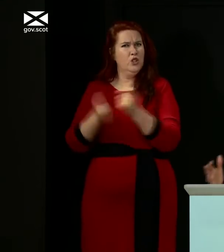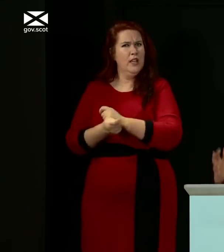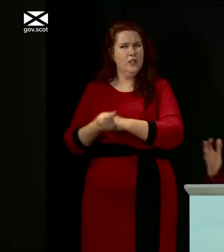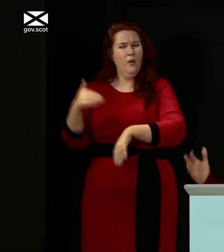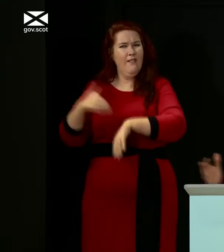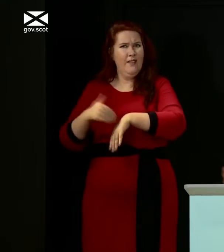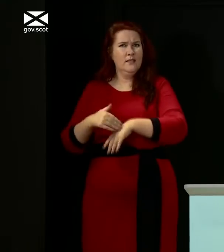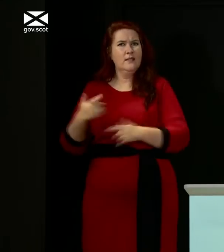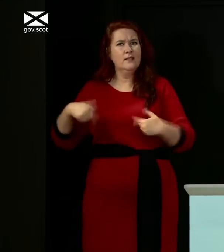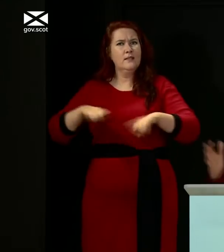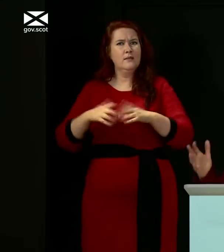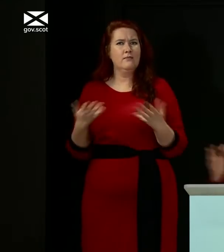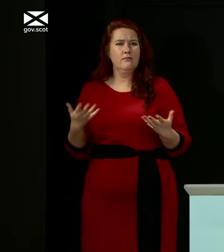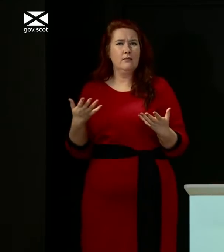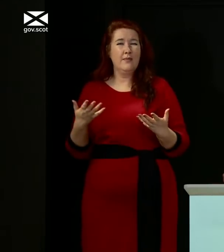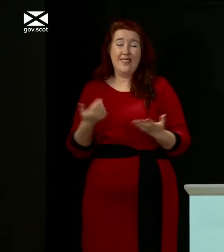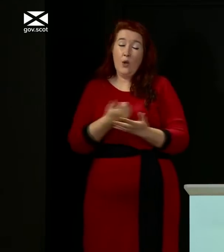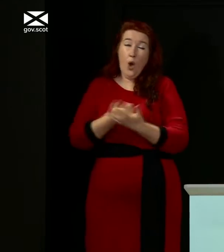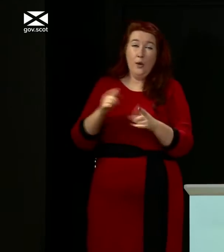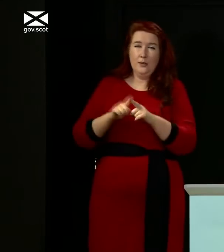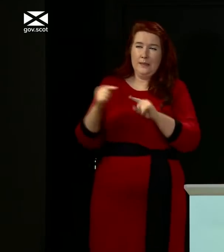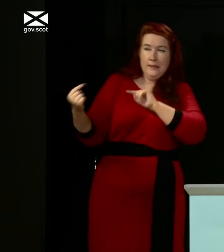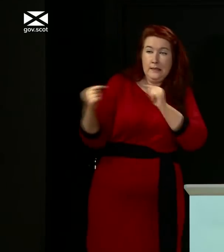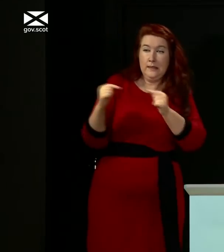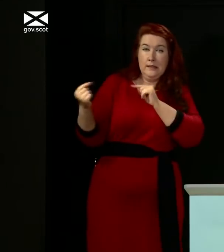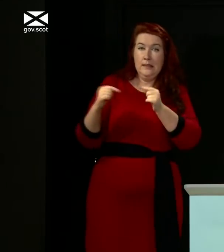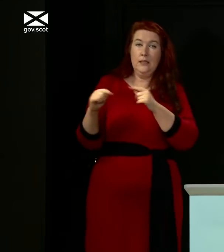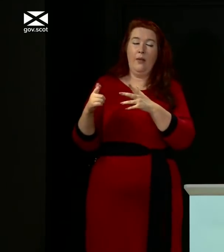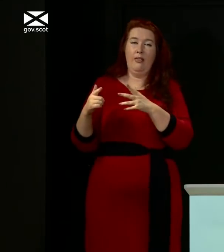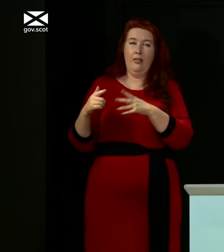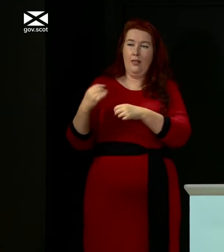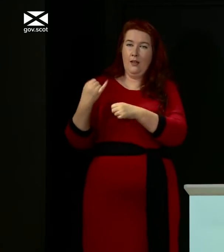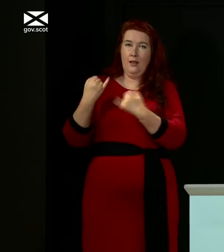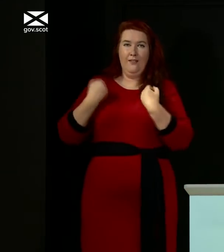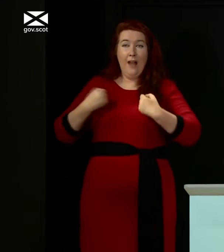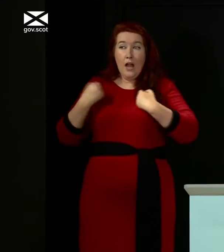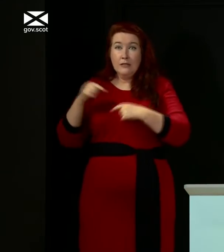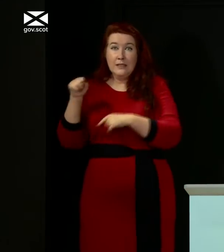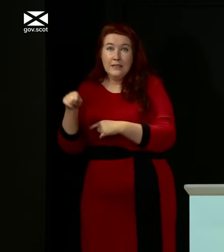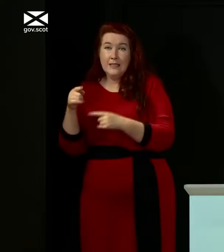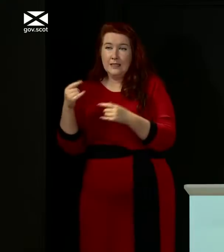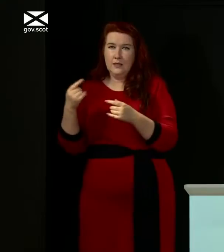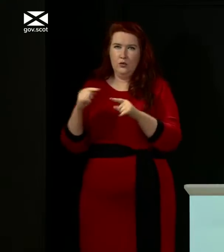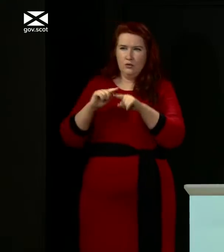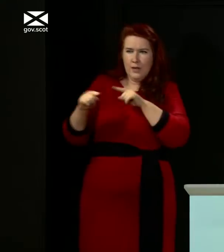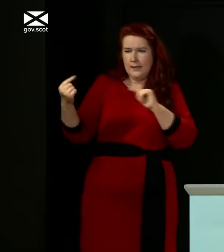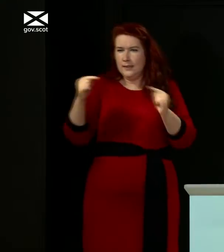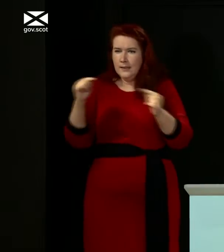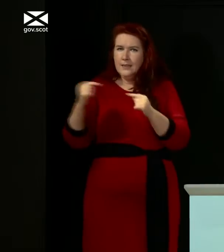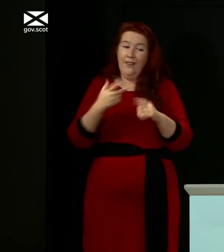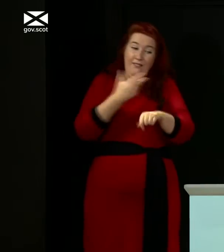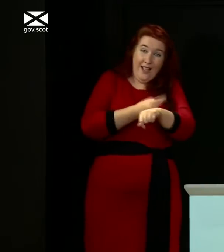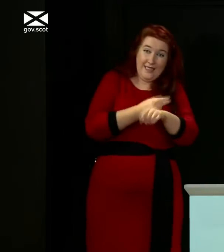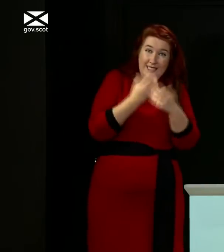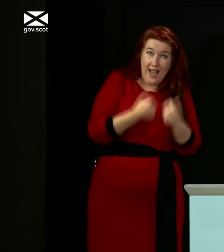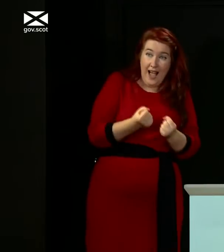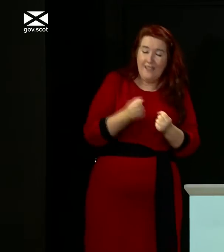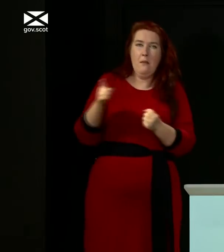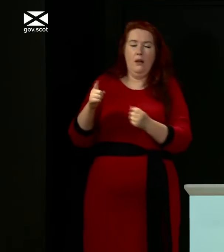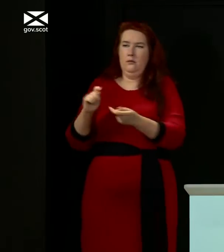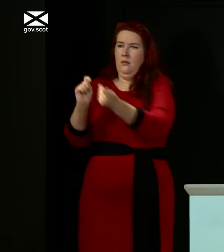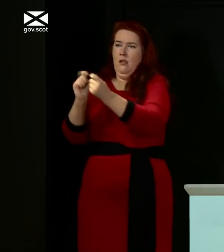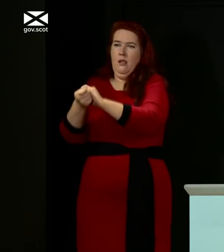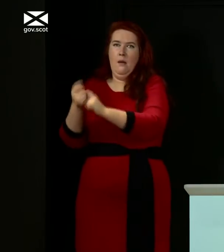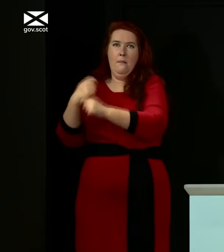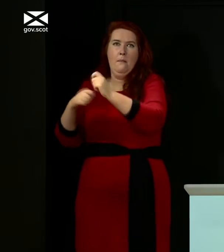this whole thing has always been a bit of a race with the virus. We've now got the vaccines that we hope can beat it. So we have to up our game again to try